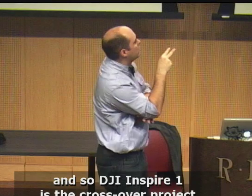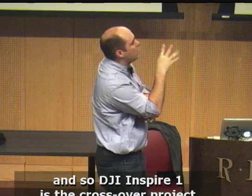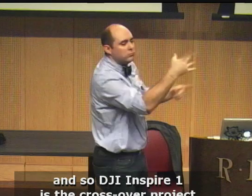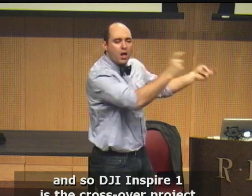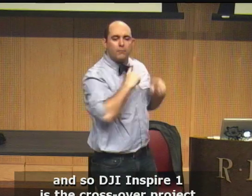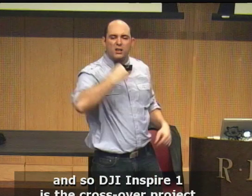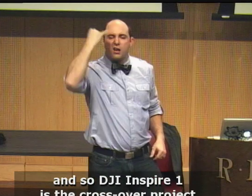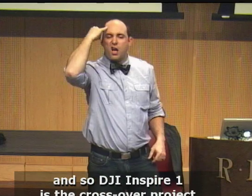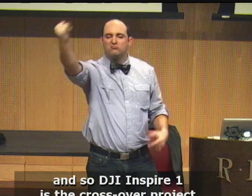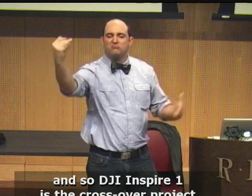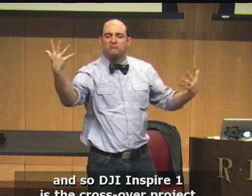Inspiron